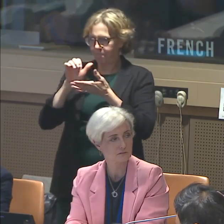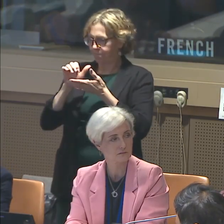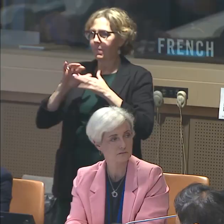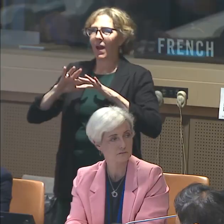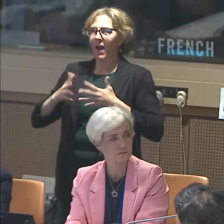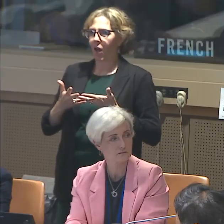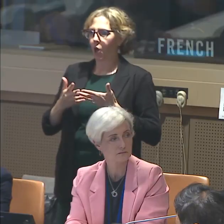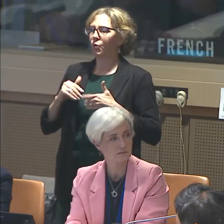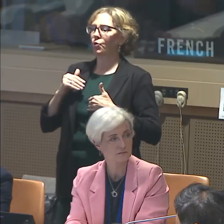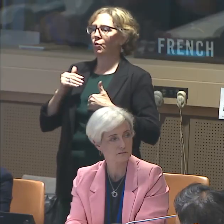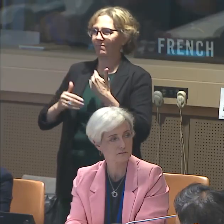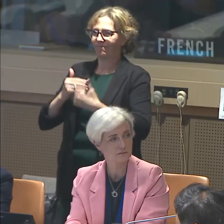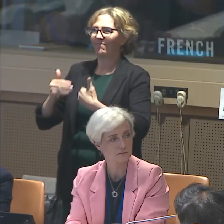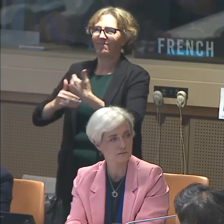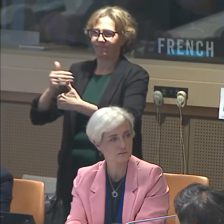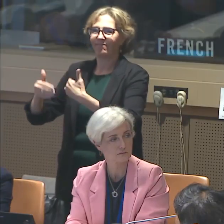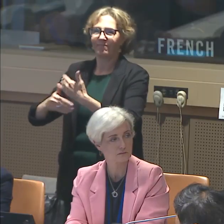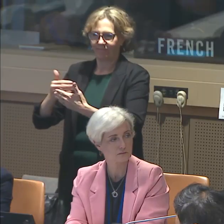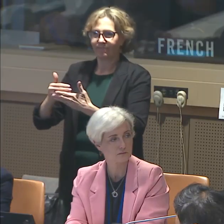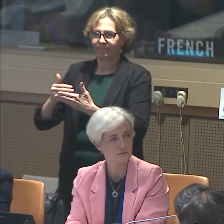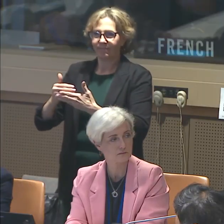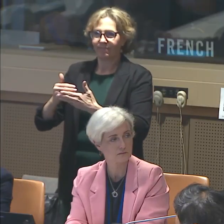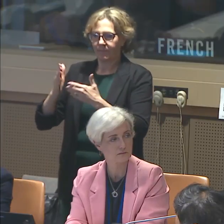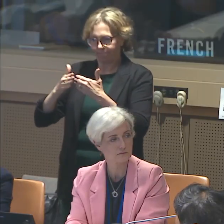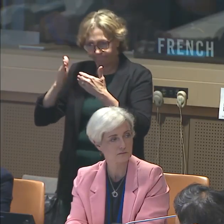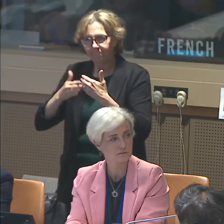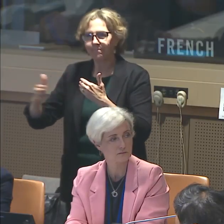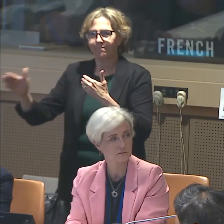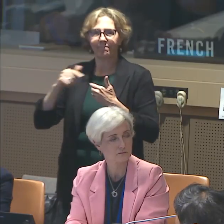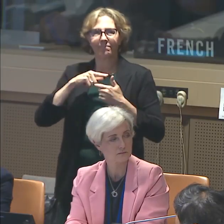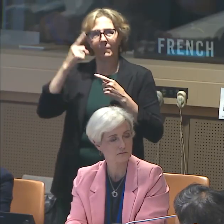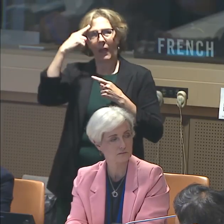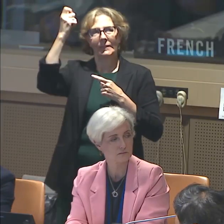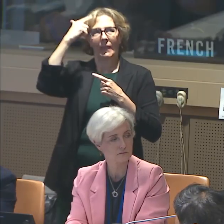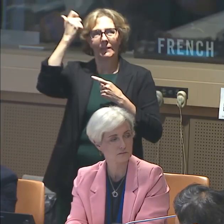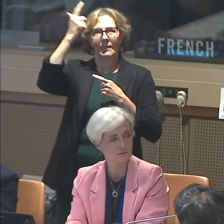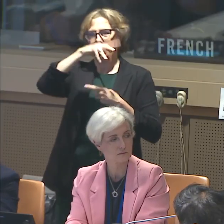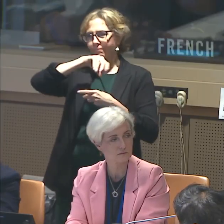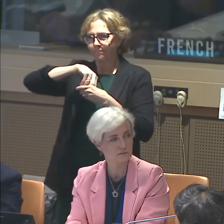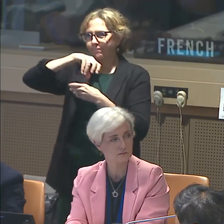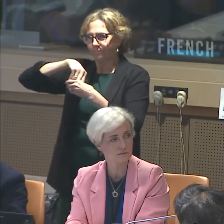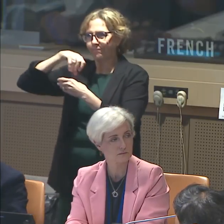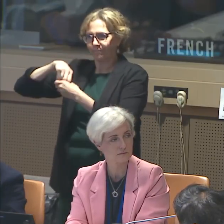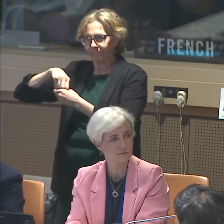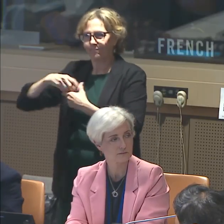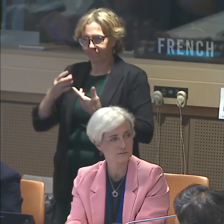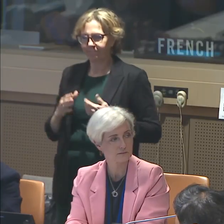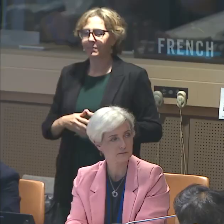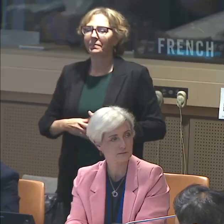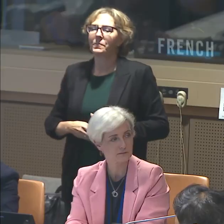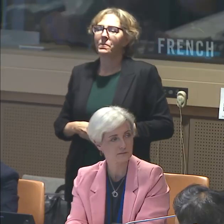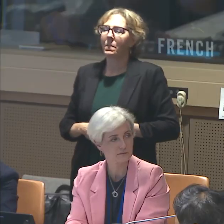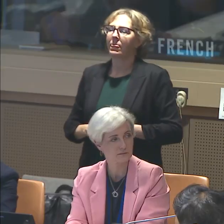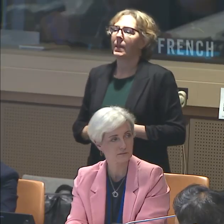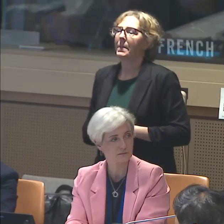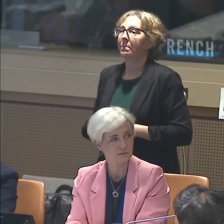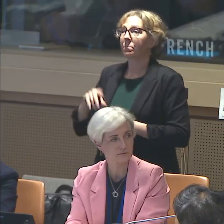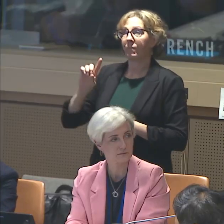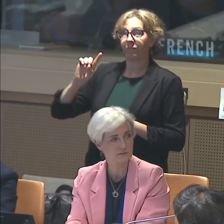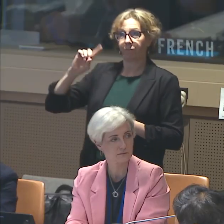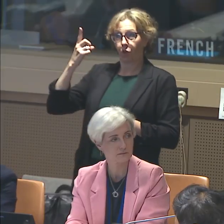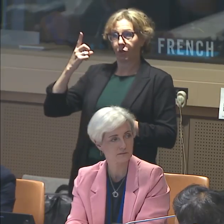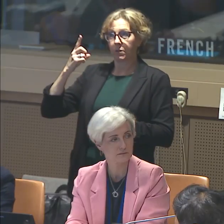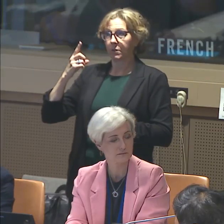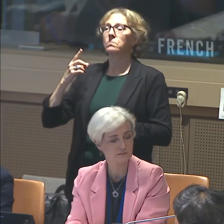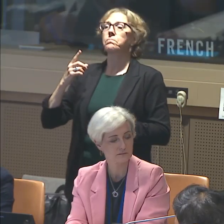pilot the type of assessment and mechanism that would take place. A first pilot